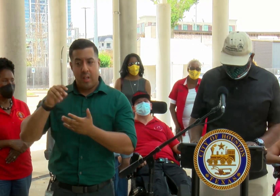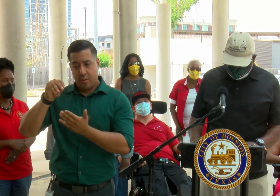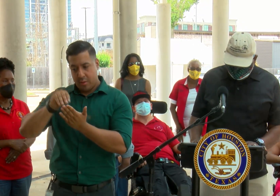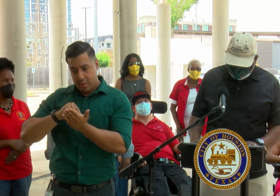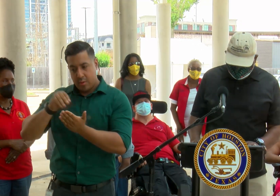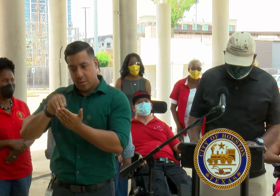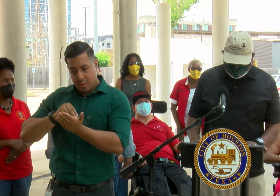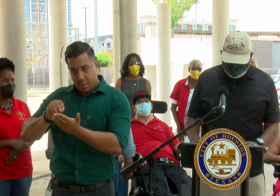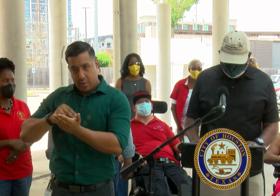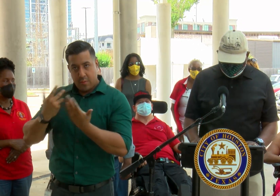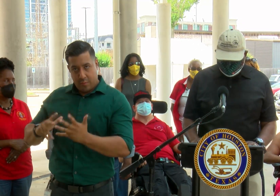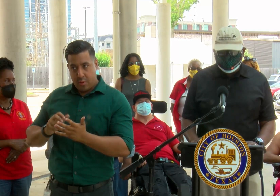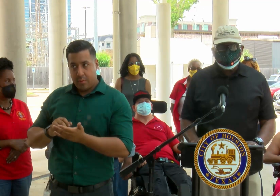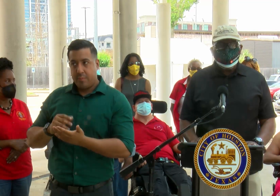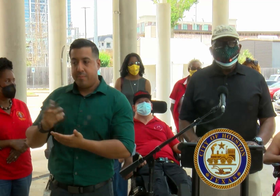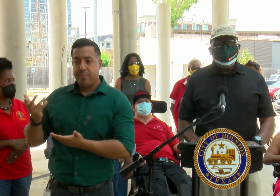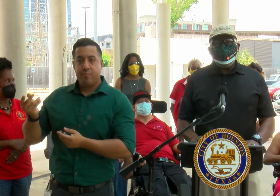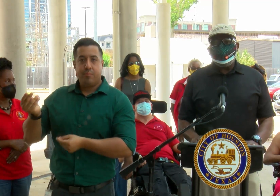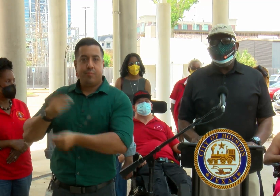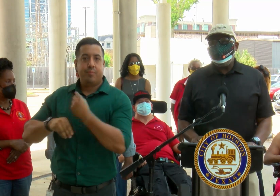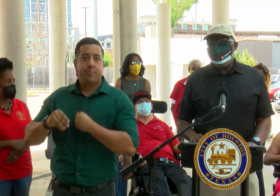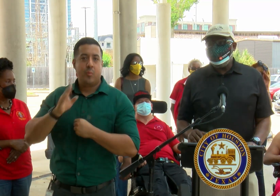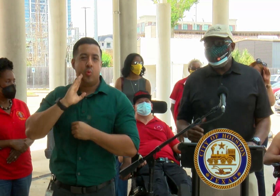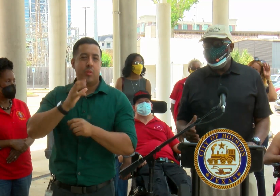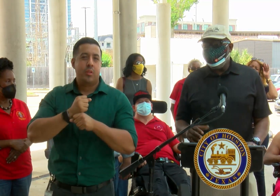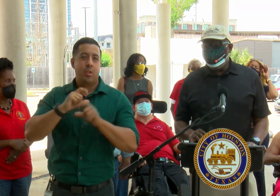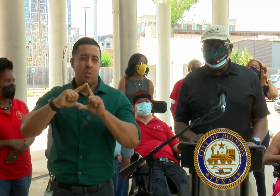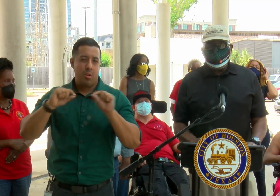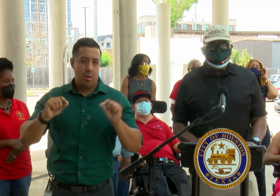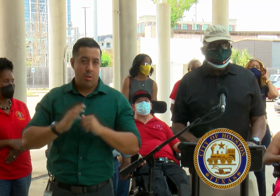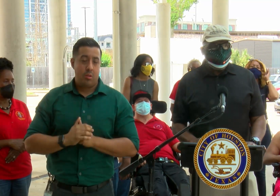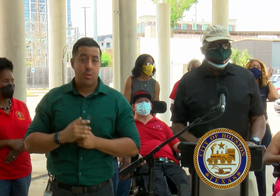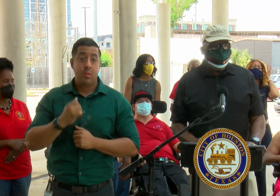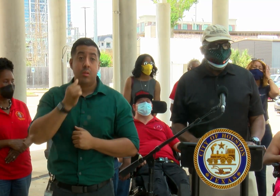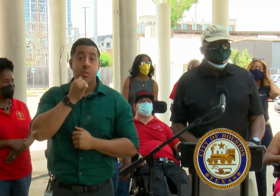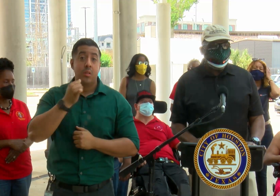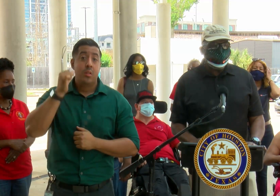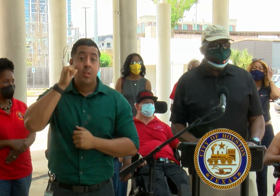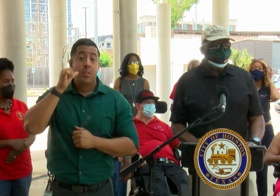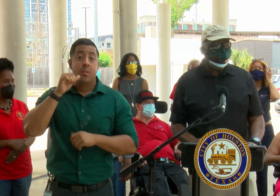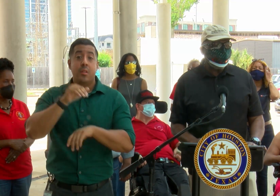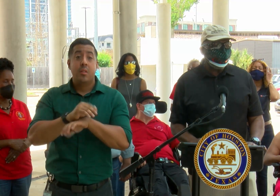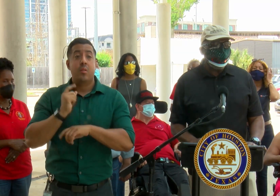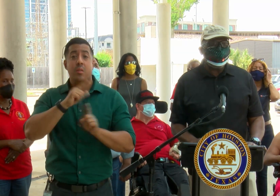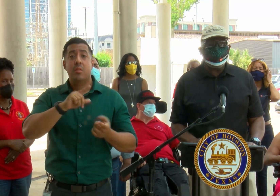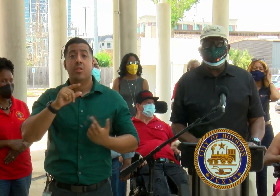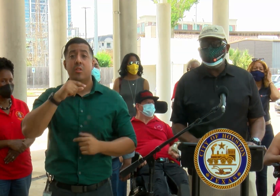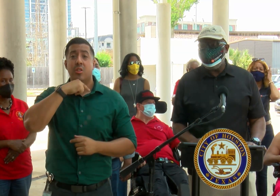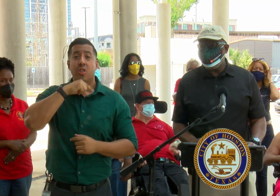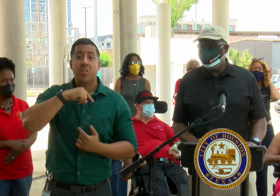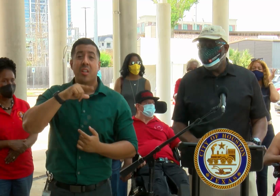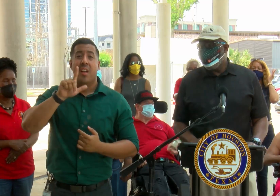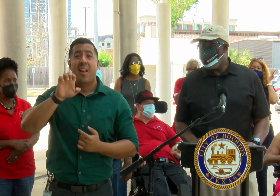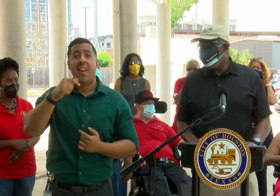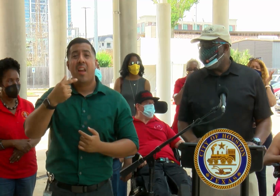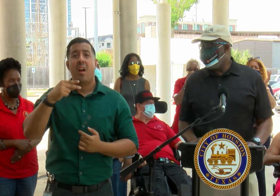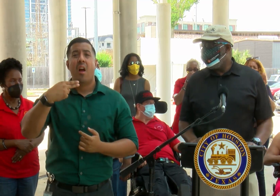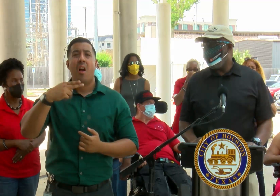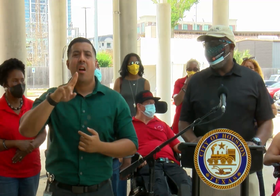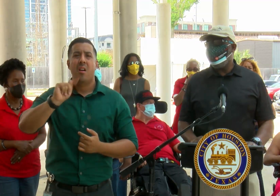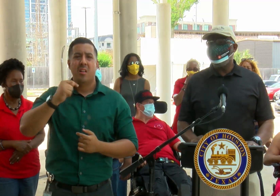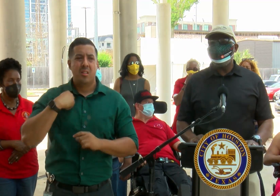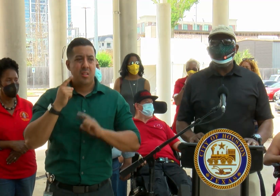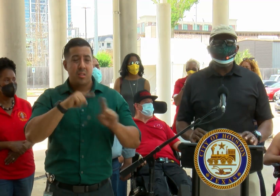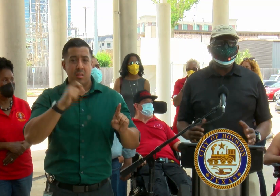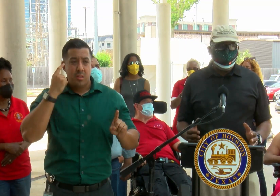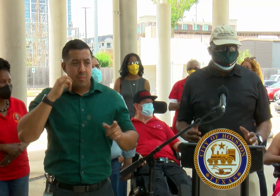get the $50 gift certificates. Last night, we were at the Turkey Leg Hut, and one of the things we recognize is that we probably may need to